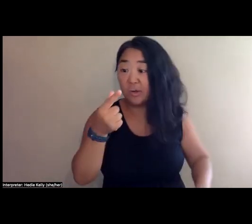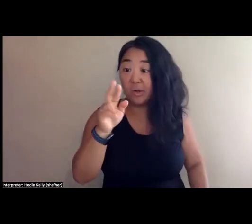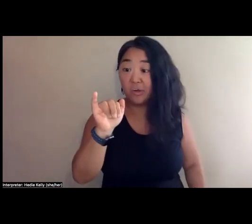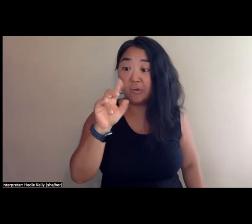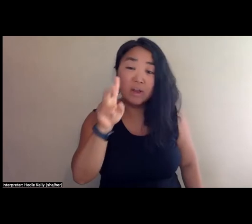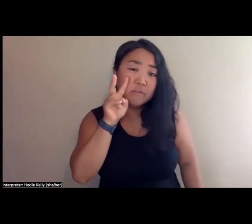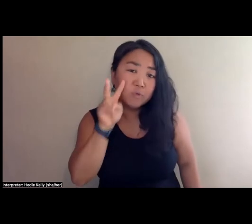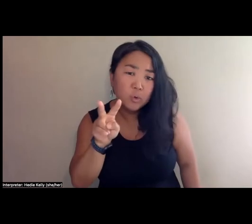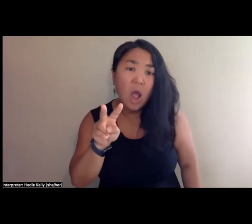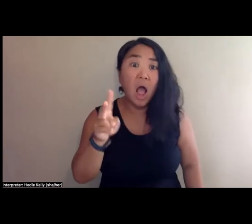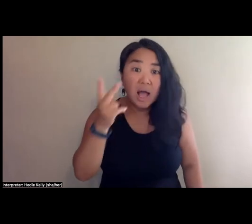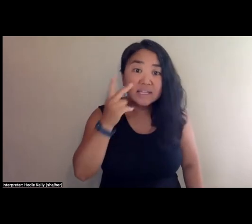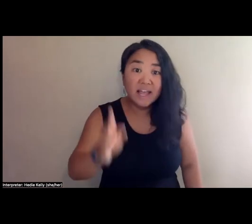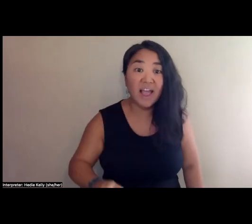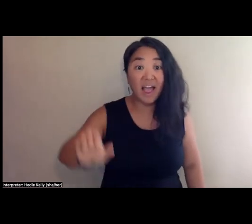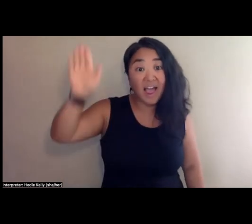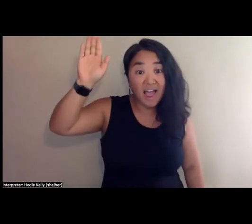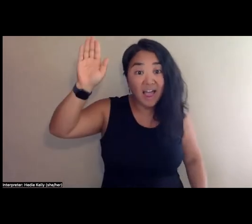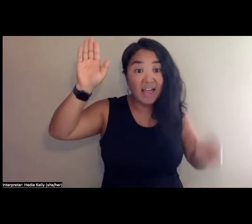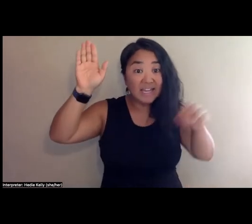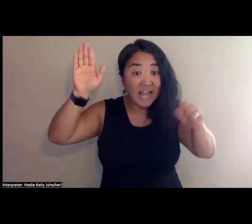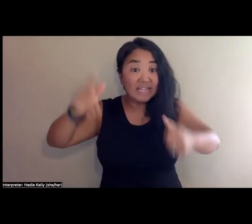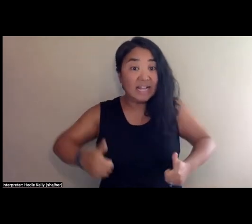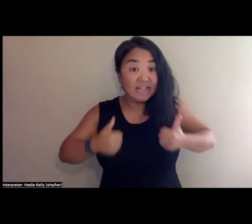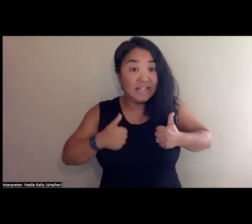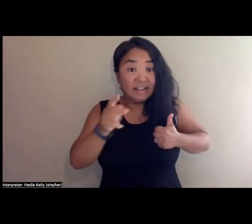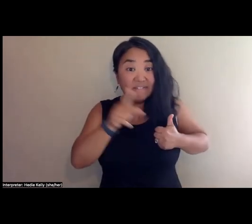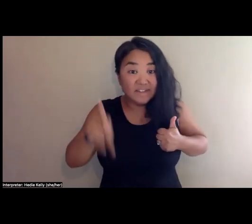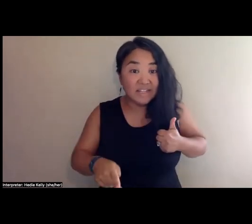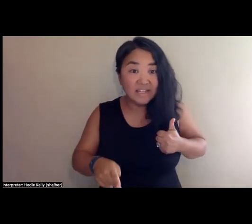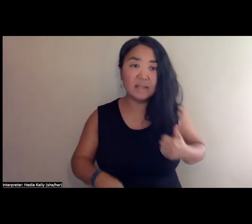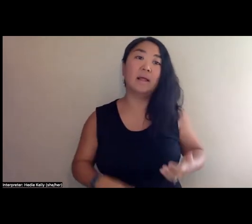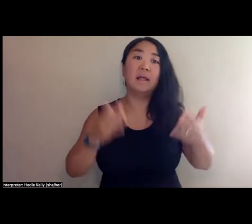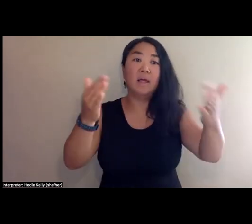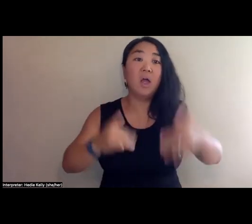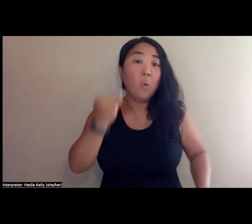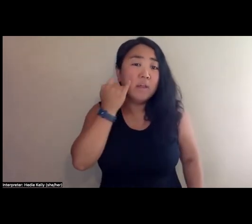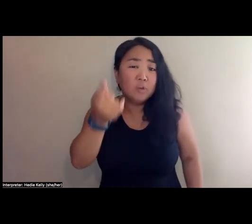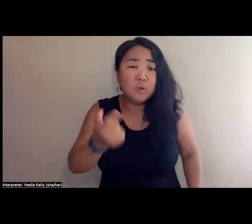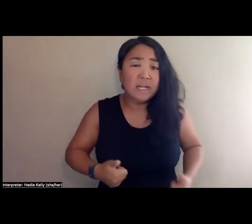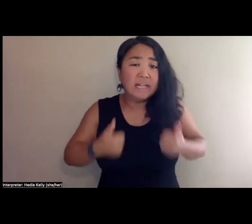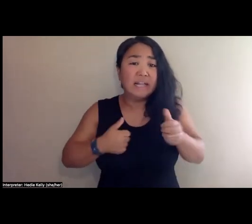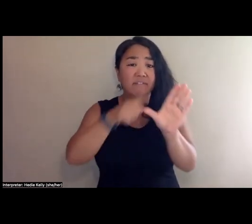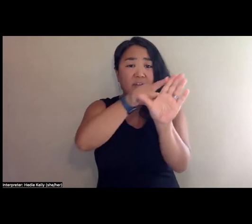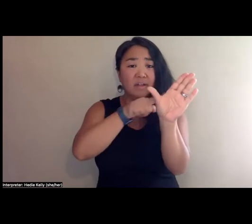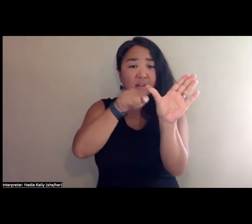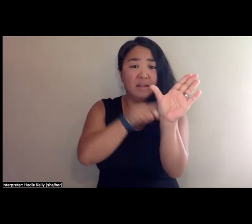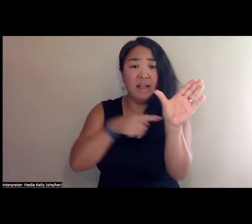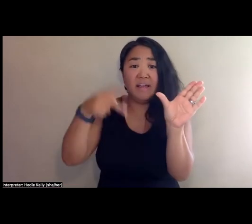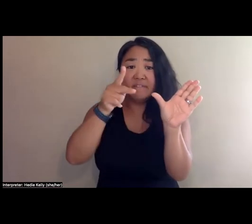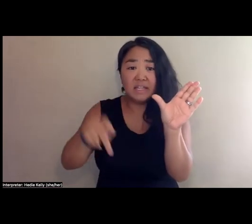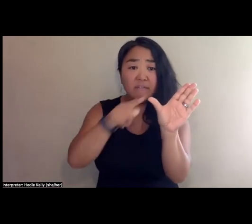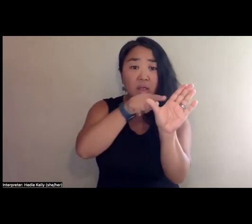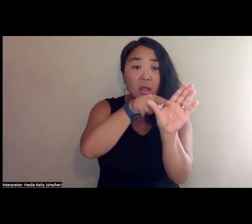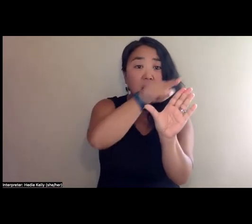And take a look. All right, so we're raising our hands if we live in Philly. Got a bunch of Philly folks. How about if you live just outside of Philadelphia? Any folks just outside